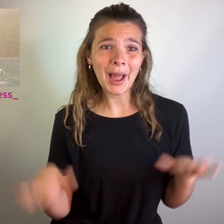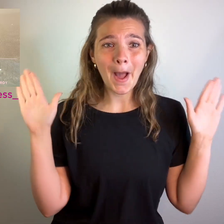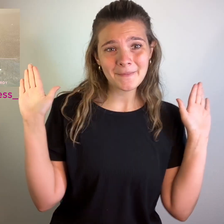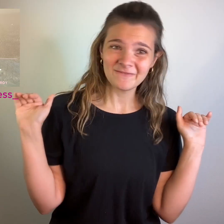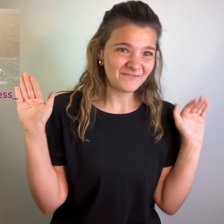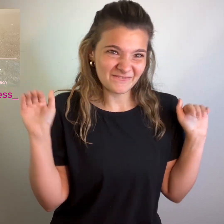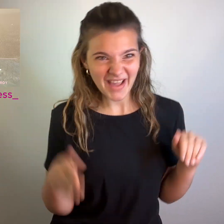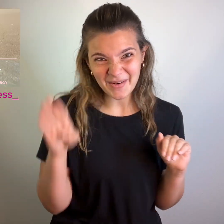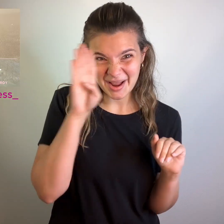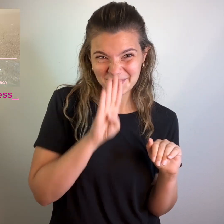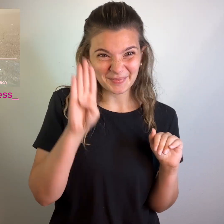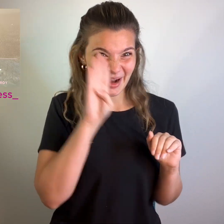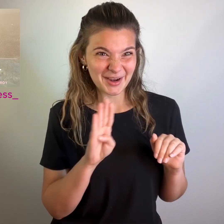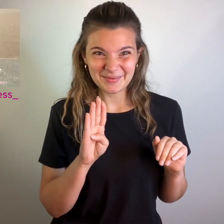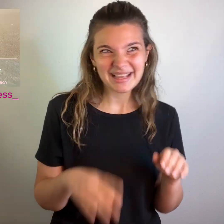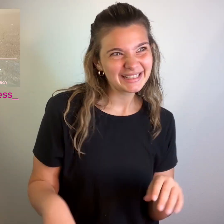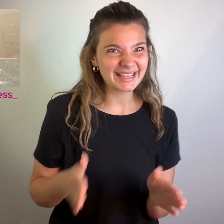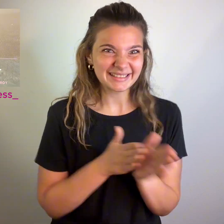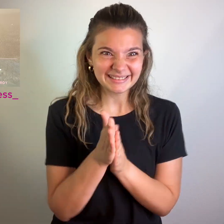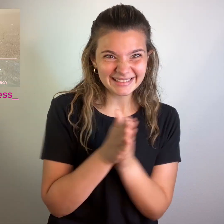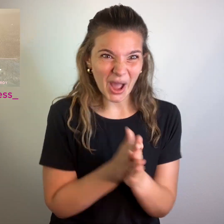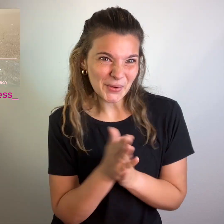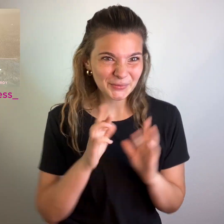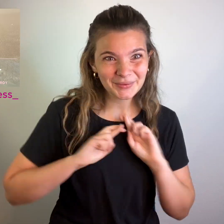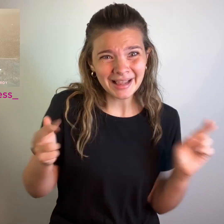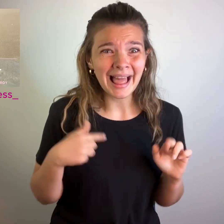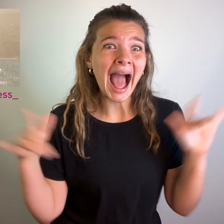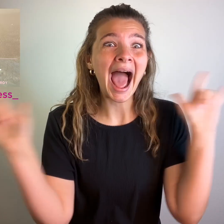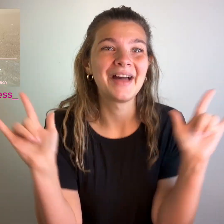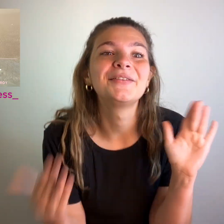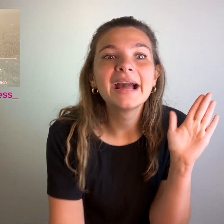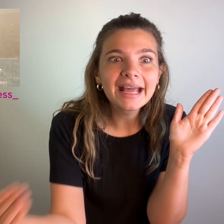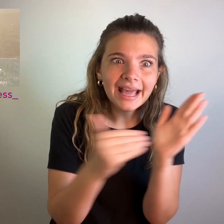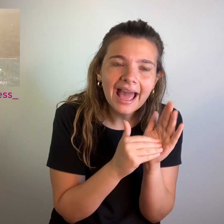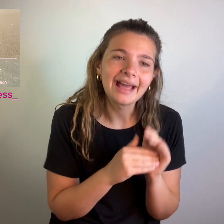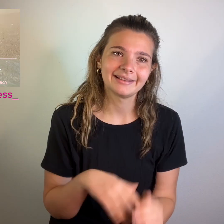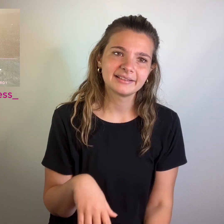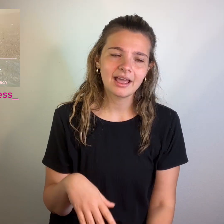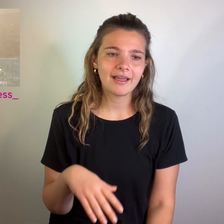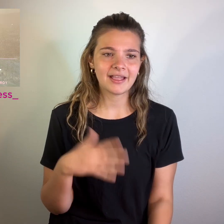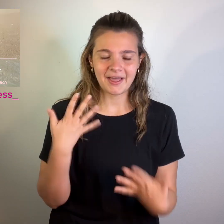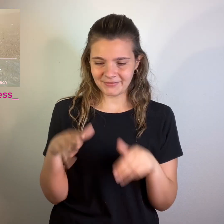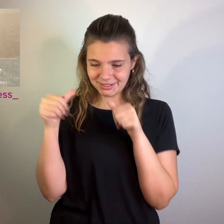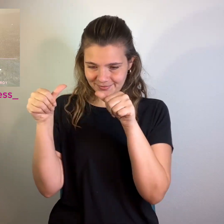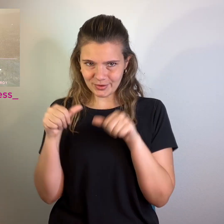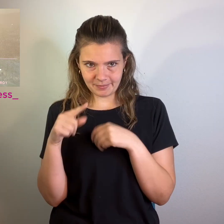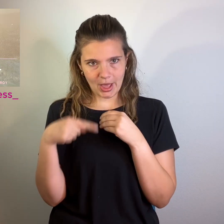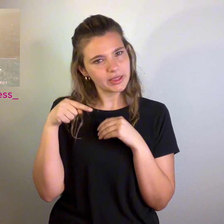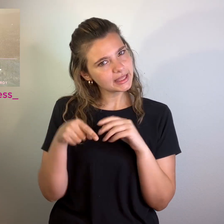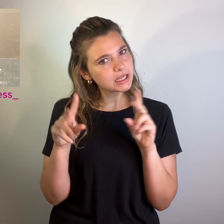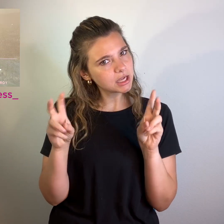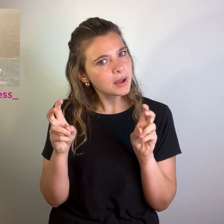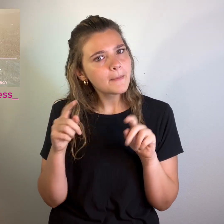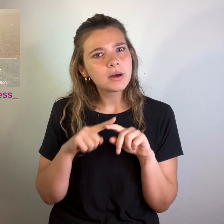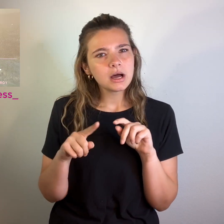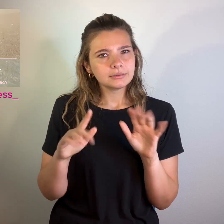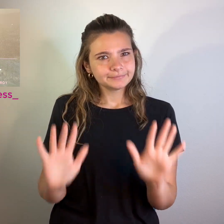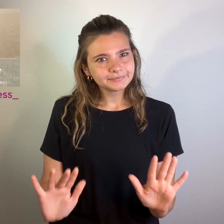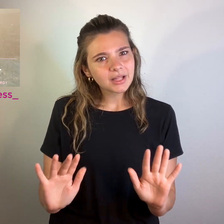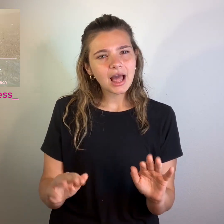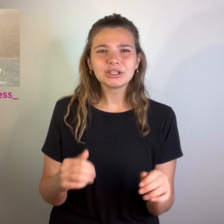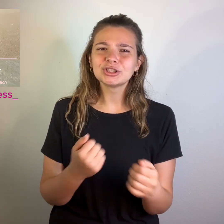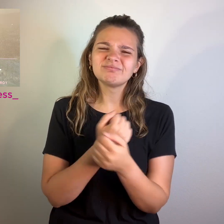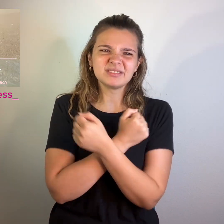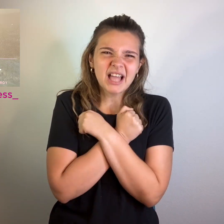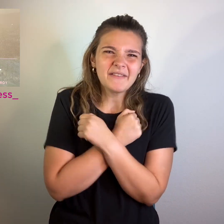again, being like, I love you. And I made an entire post about this, but I feel like loving so deeply and